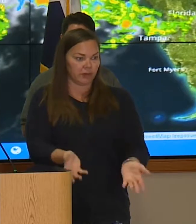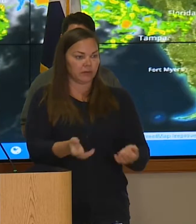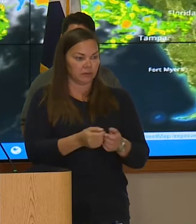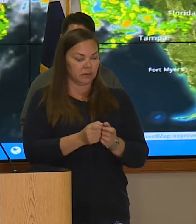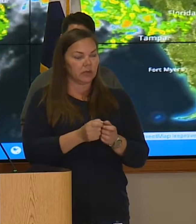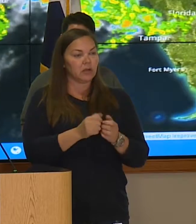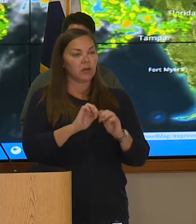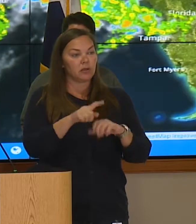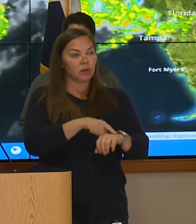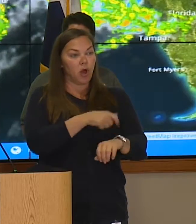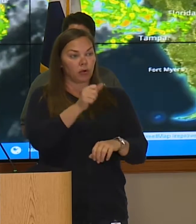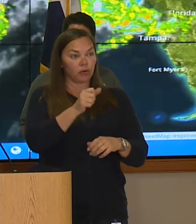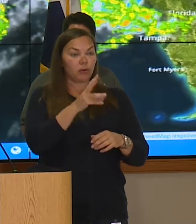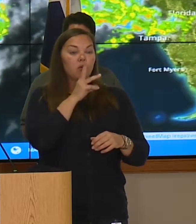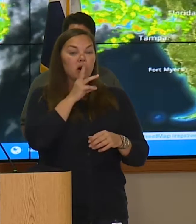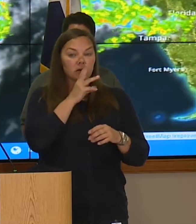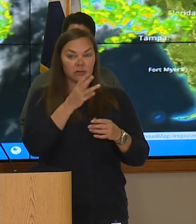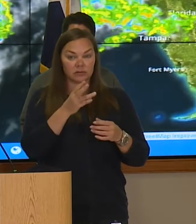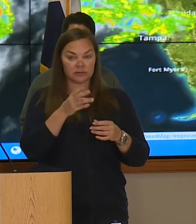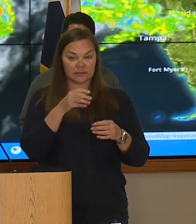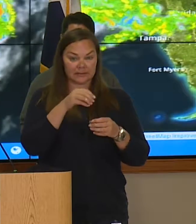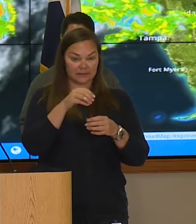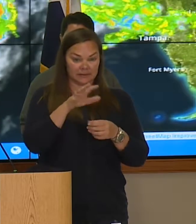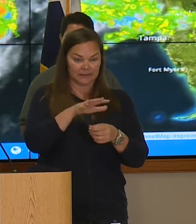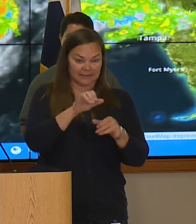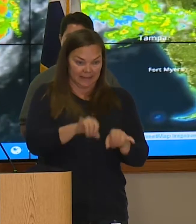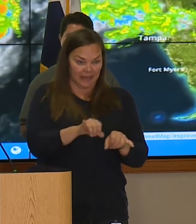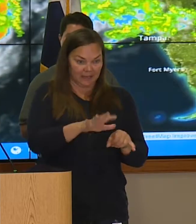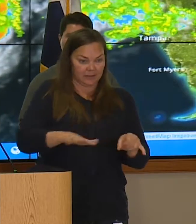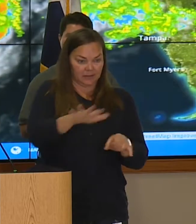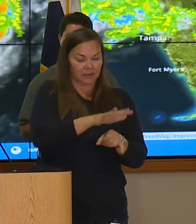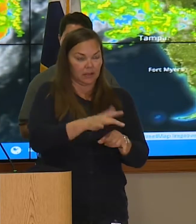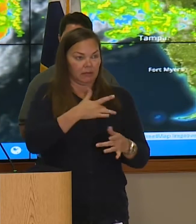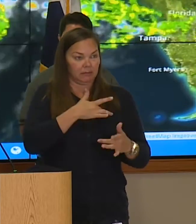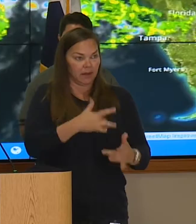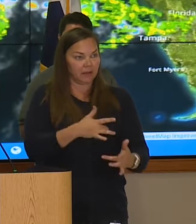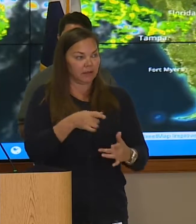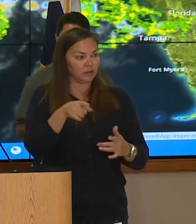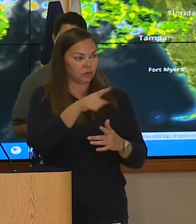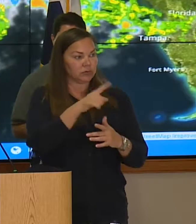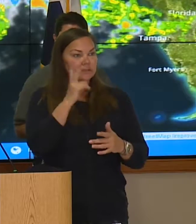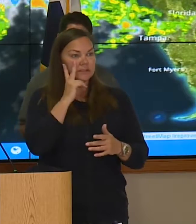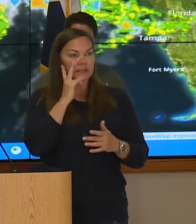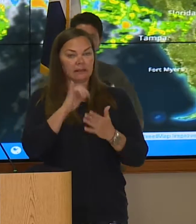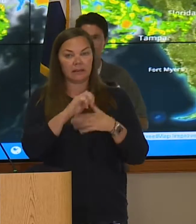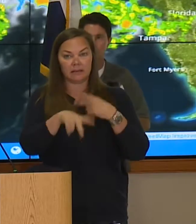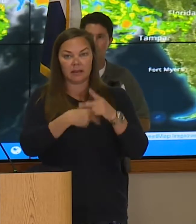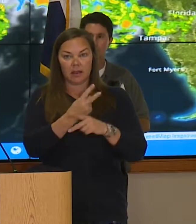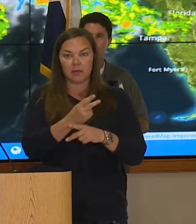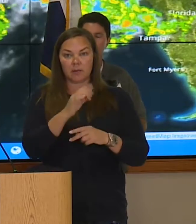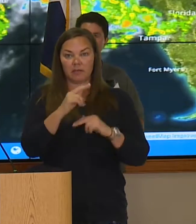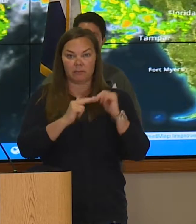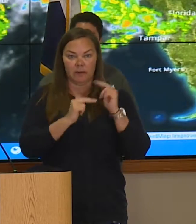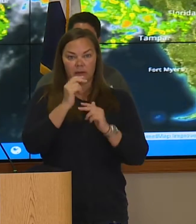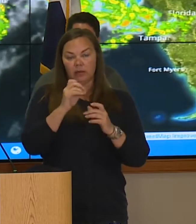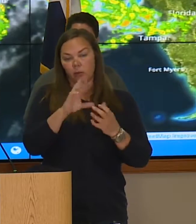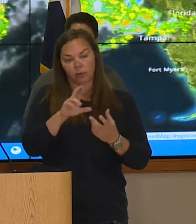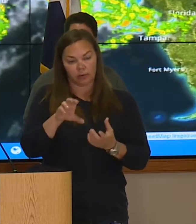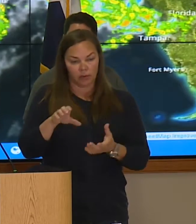The longer we keep the water in place, the more likely it becomes that you start to see these types of infrastructure